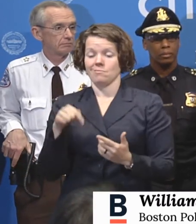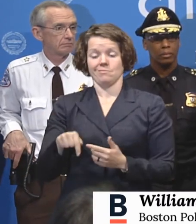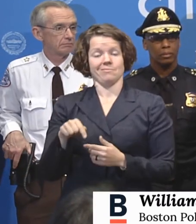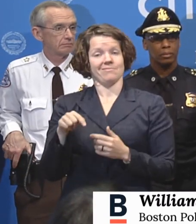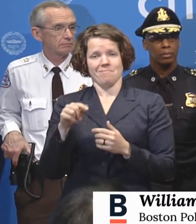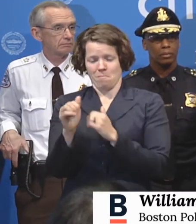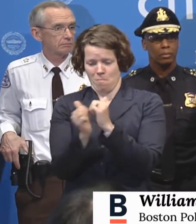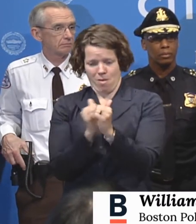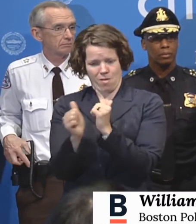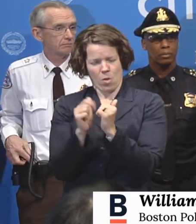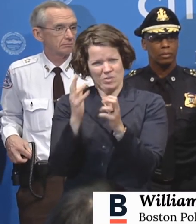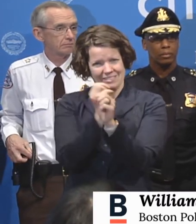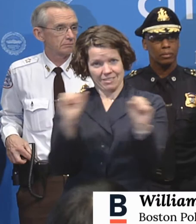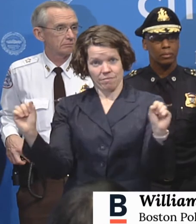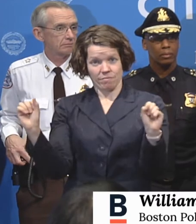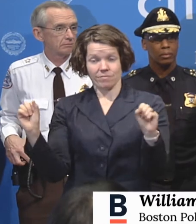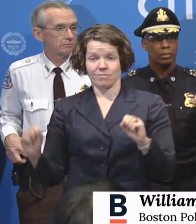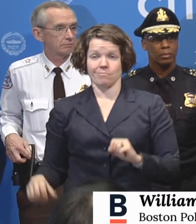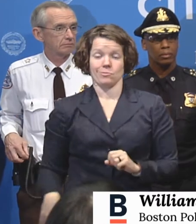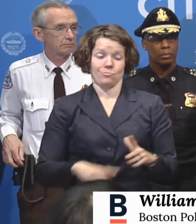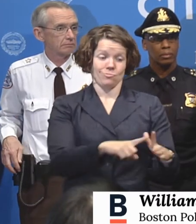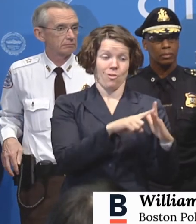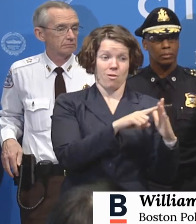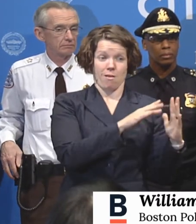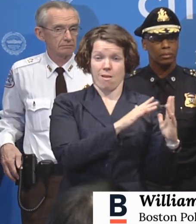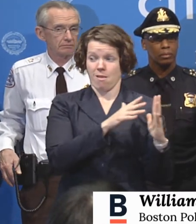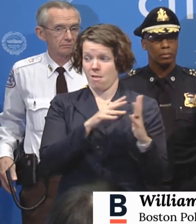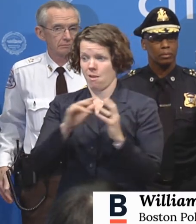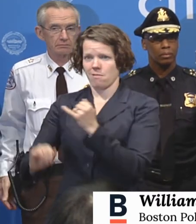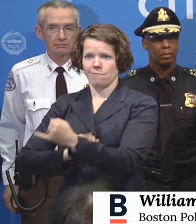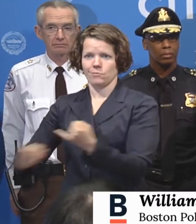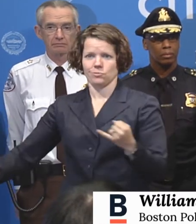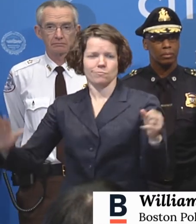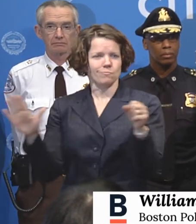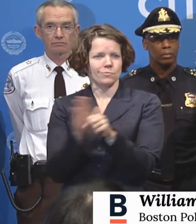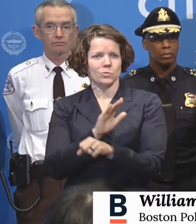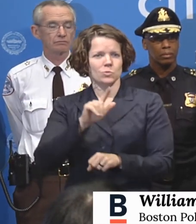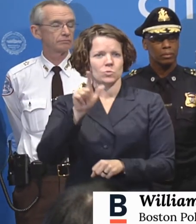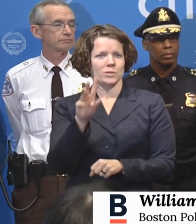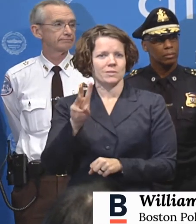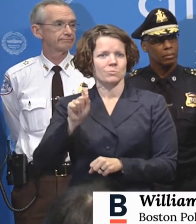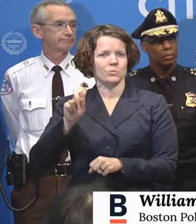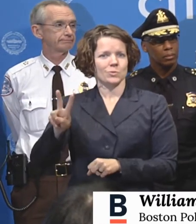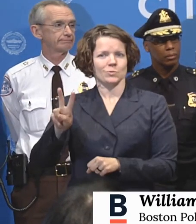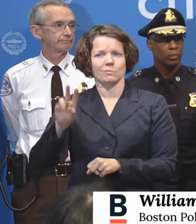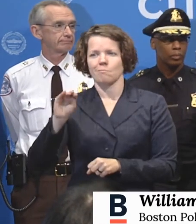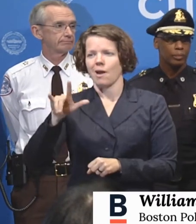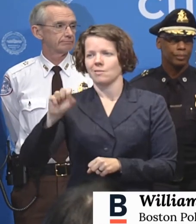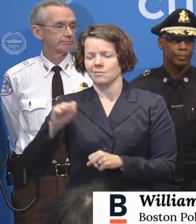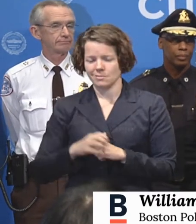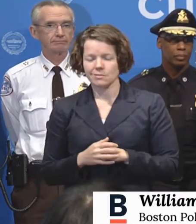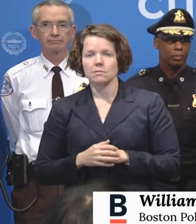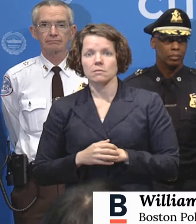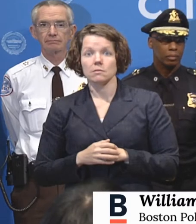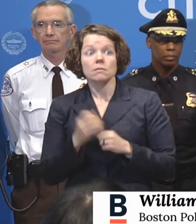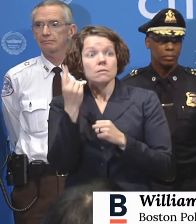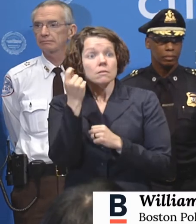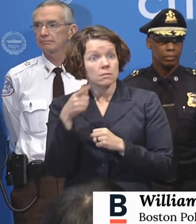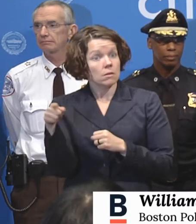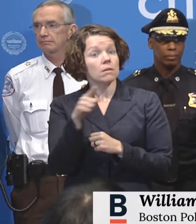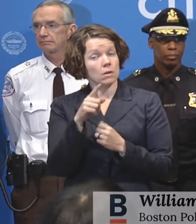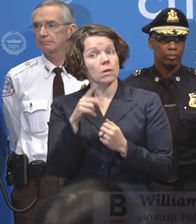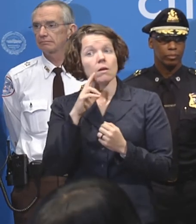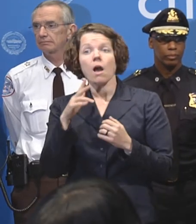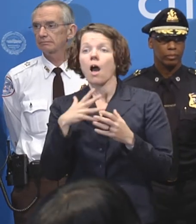from Hopkinton to Boston. With that being said, you will see uniformed officers, there will be